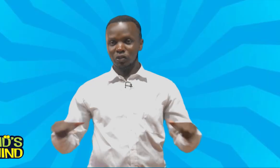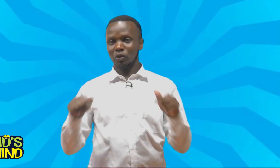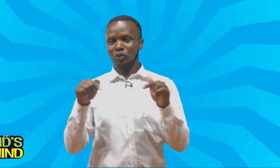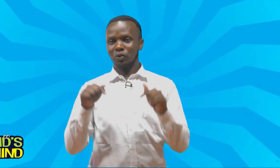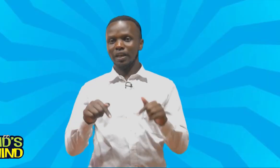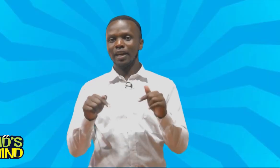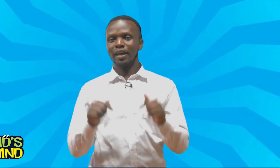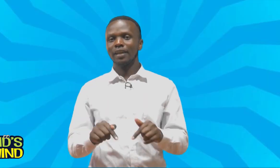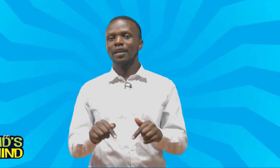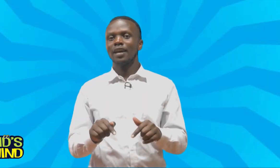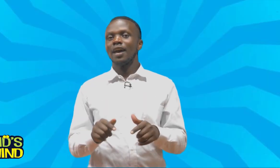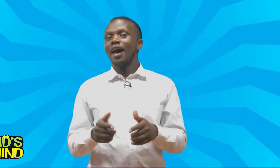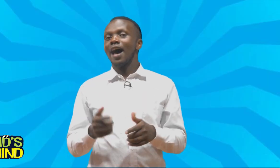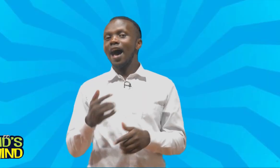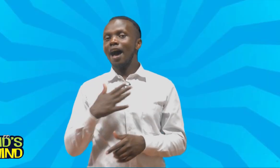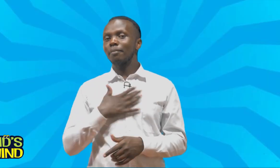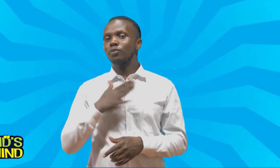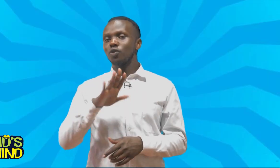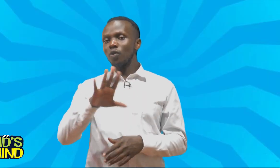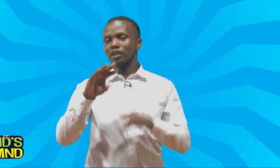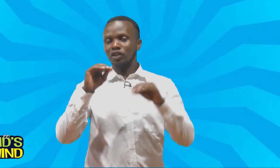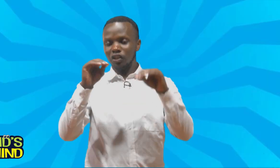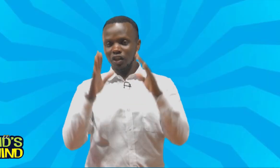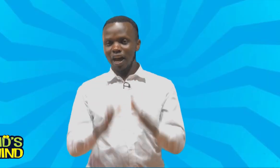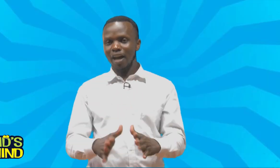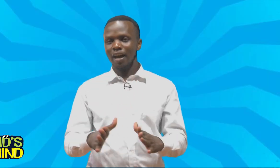So today, I'm your teacher